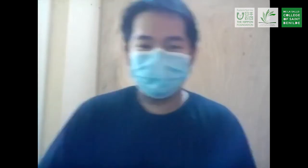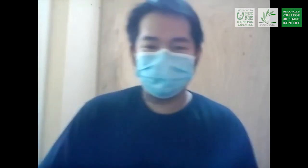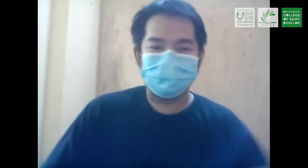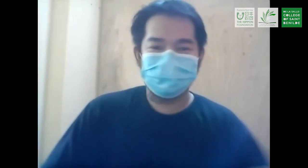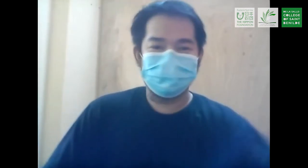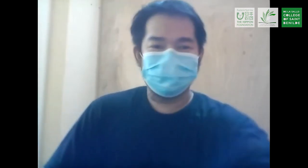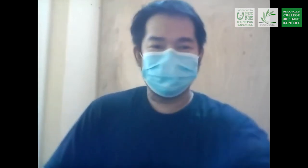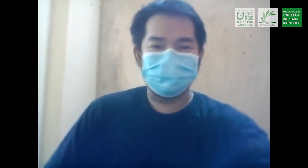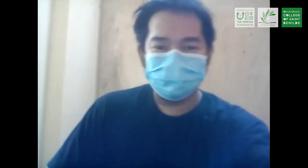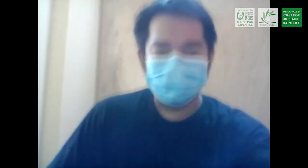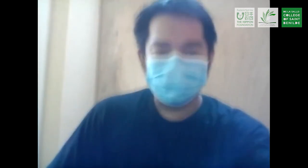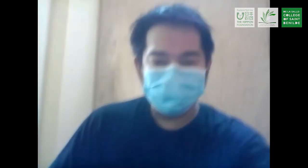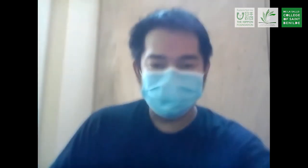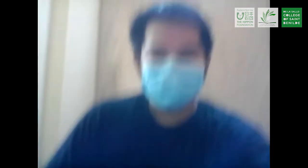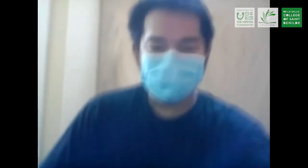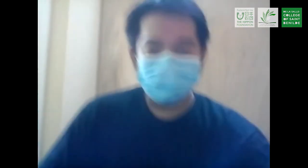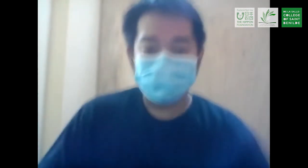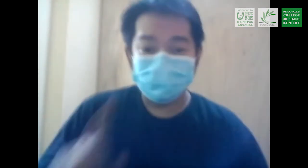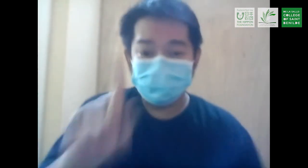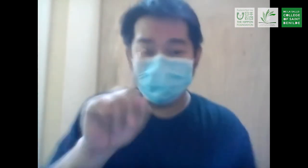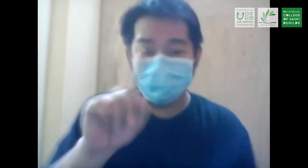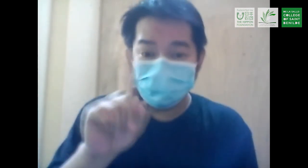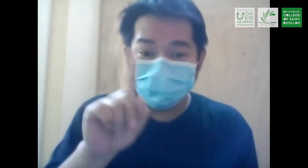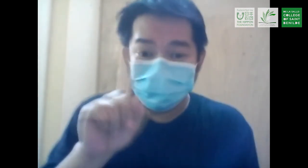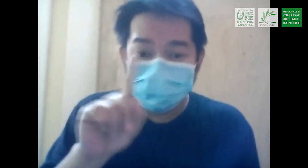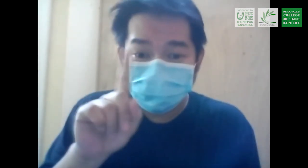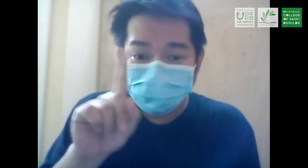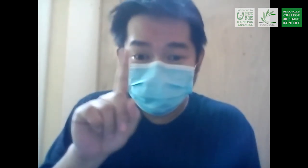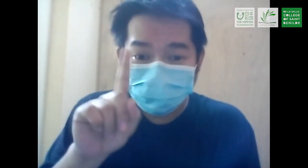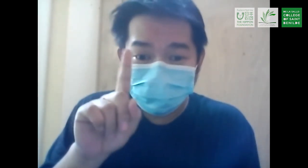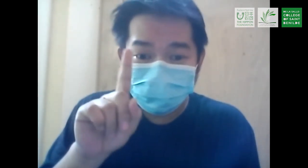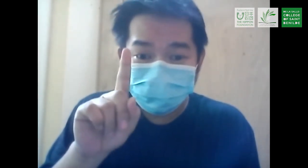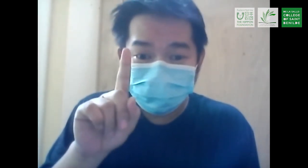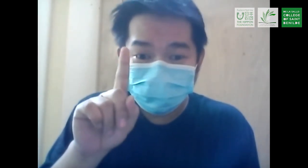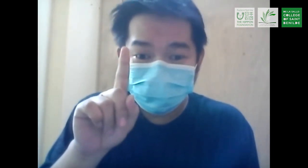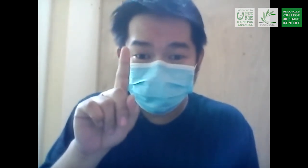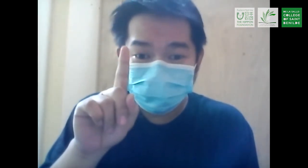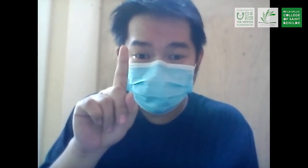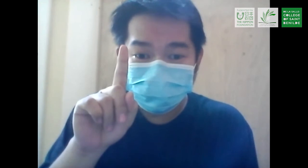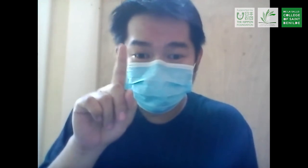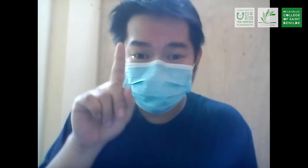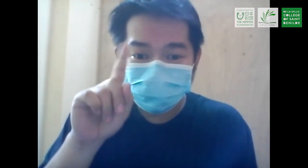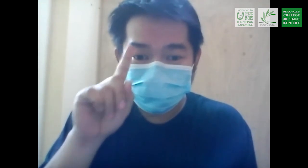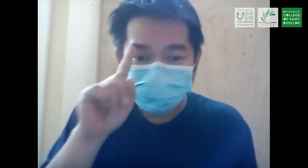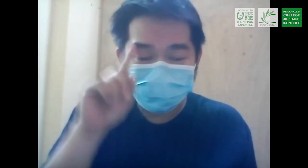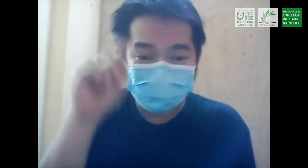was against the law in many states in the US to use sign language or only in Nebraska?